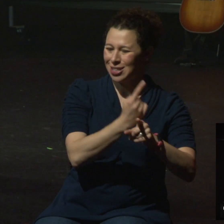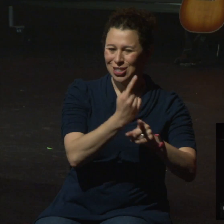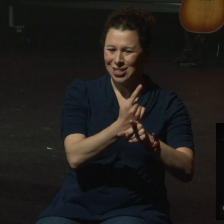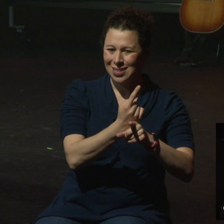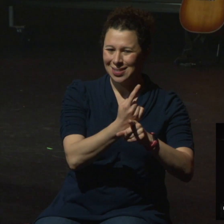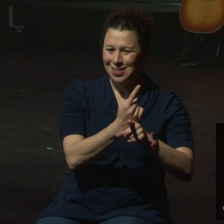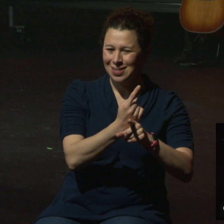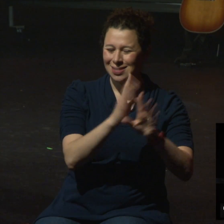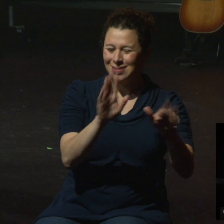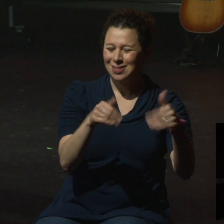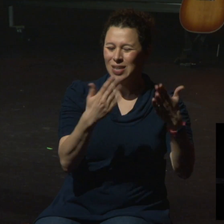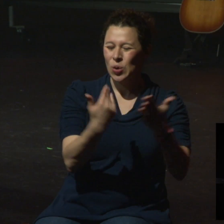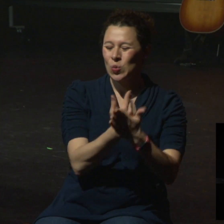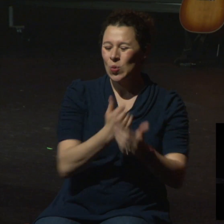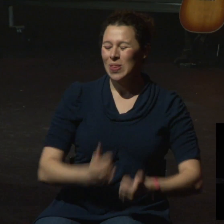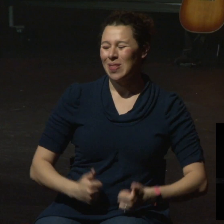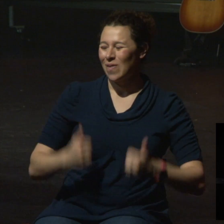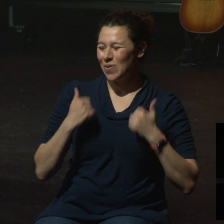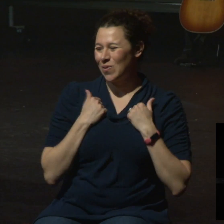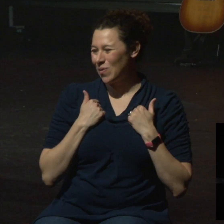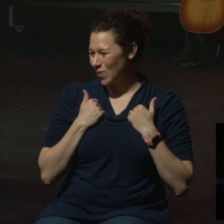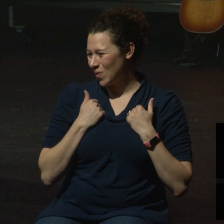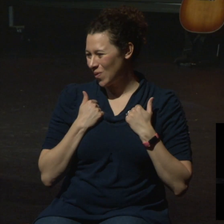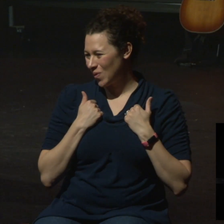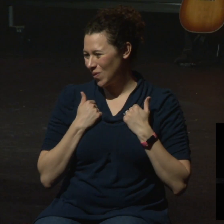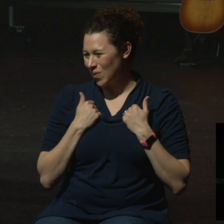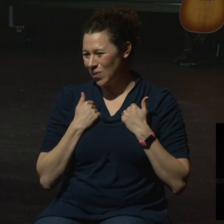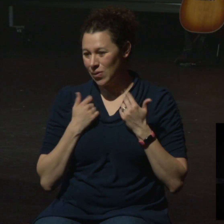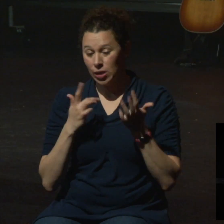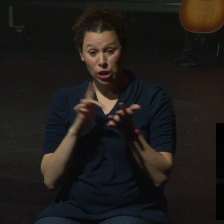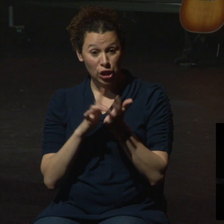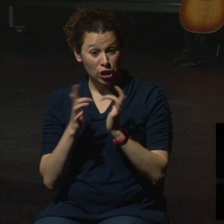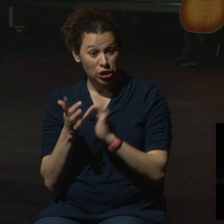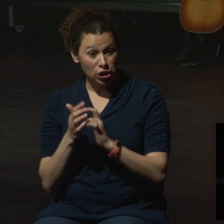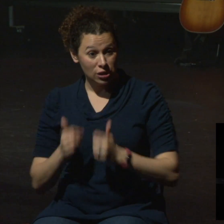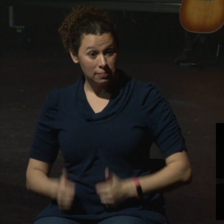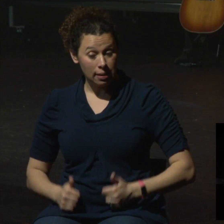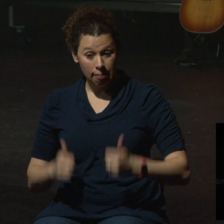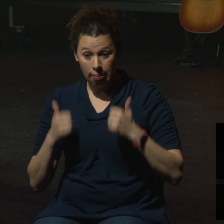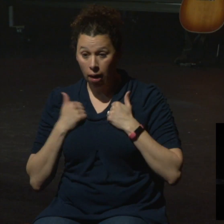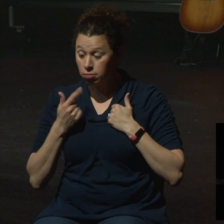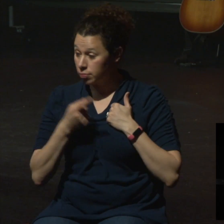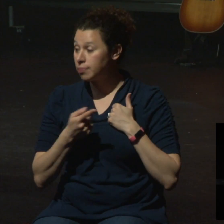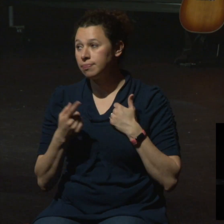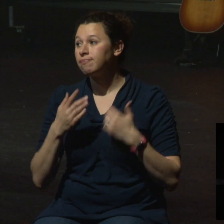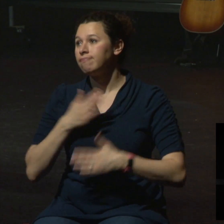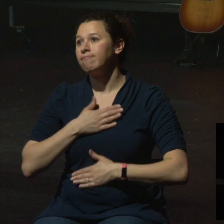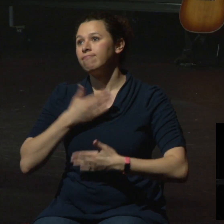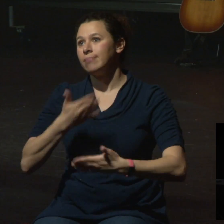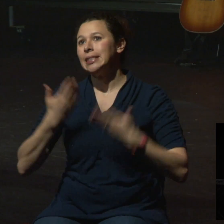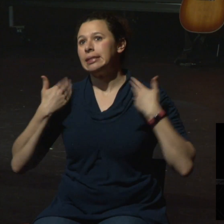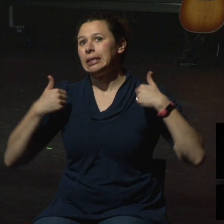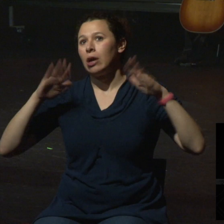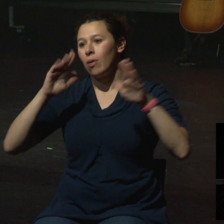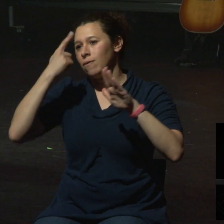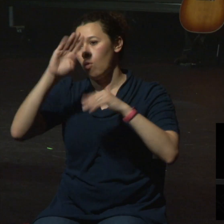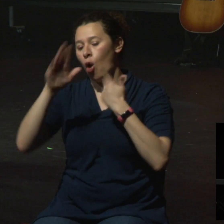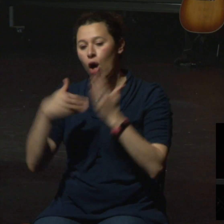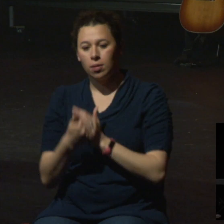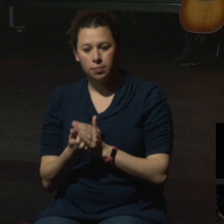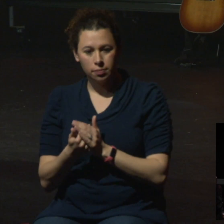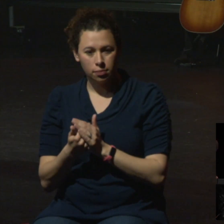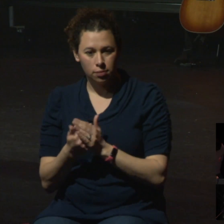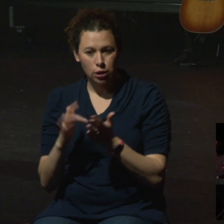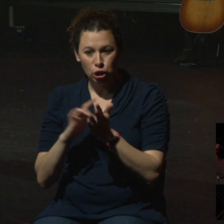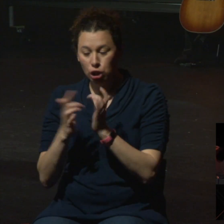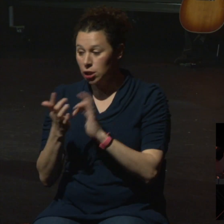So at this point in Jesus' life, he's to be the sacrifice for all. At his second coming, when he comes back, he ain't coming back as a